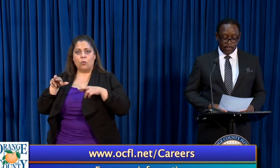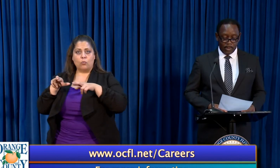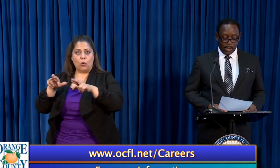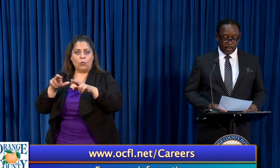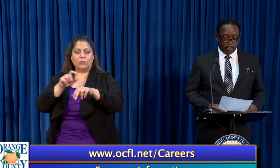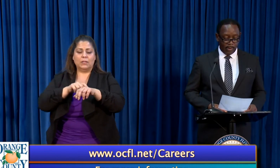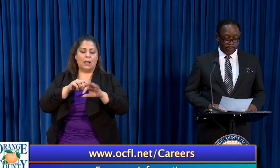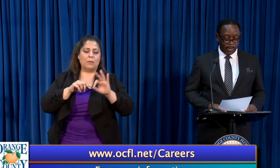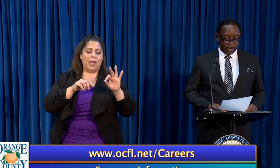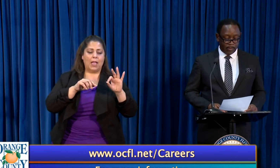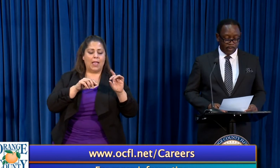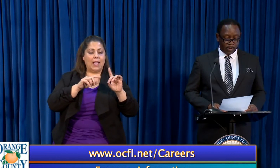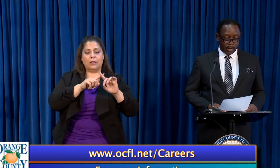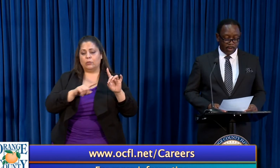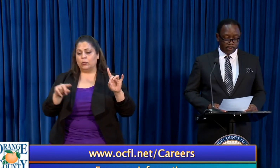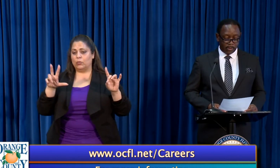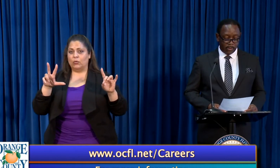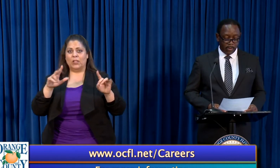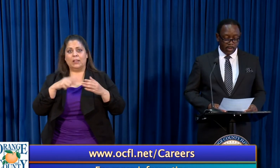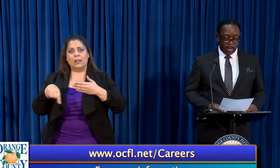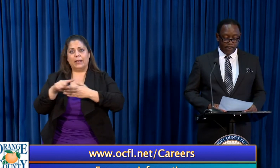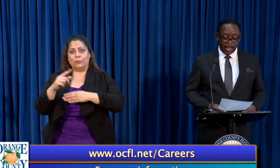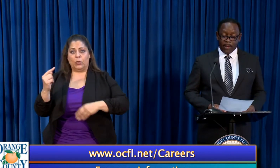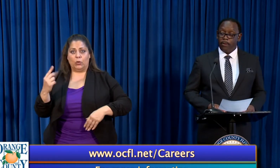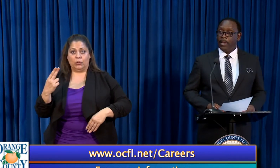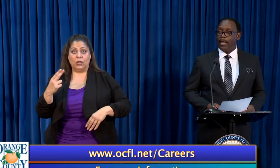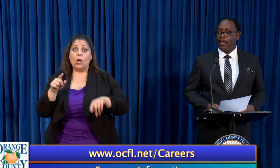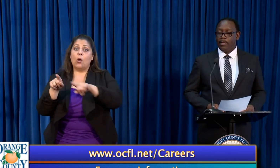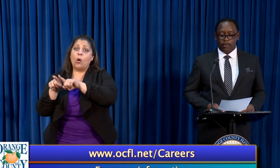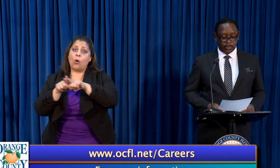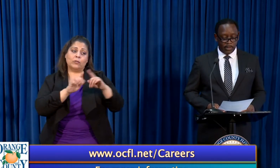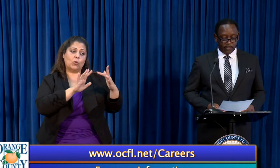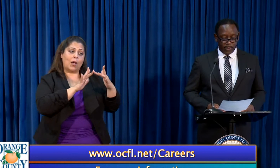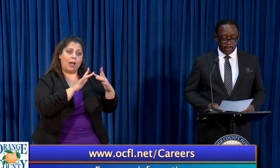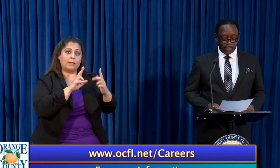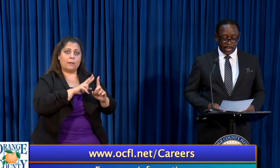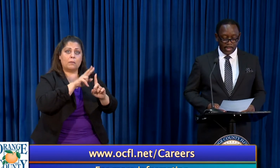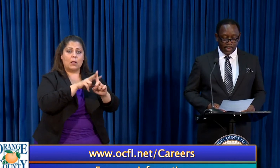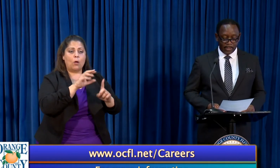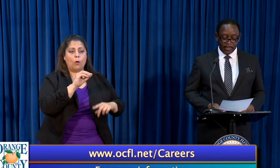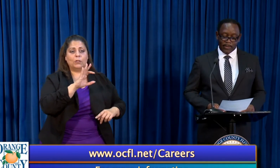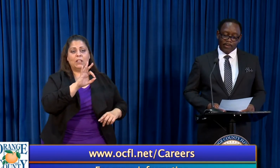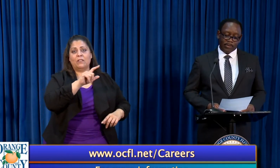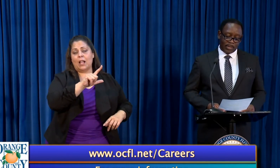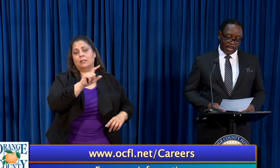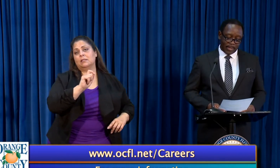a.m. and 3 p.m. You can also apply online at